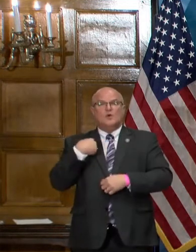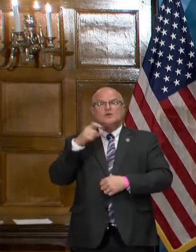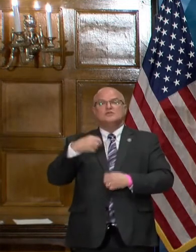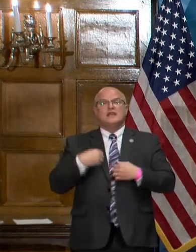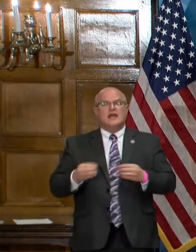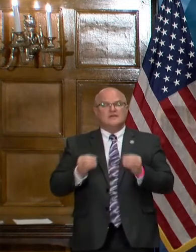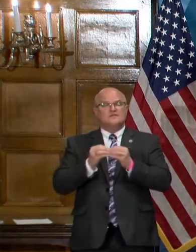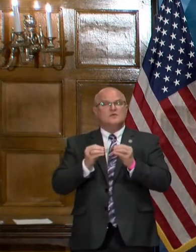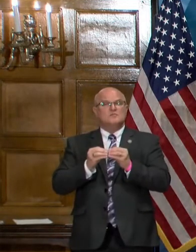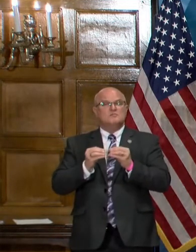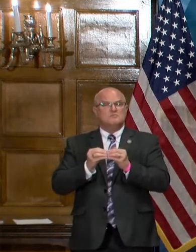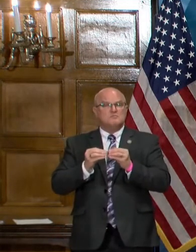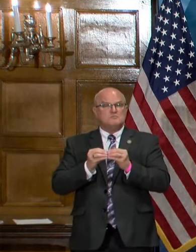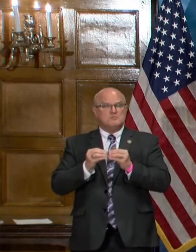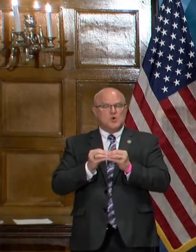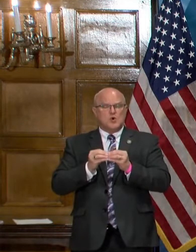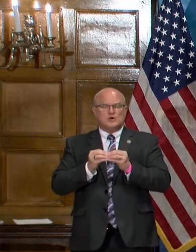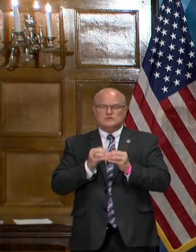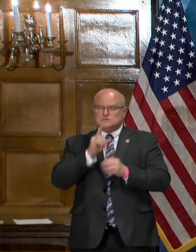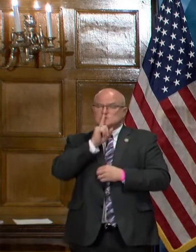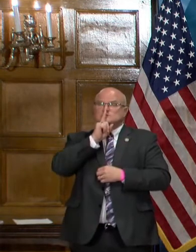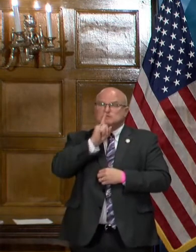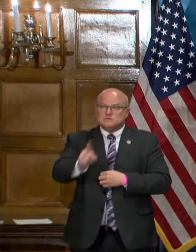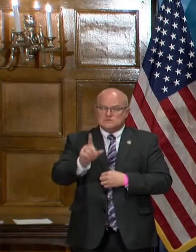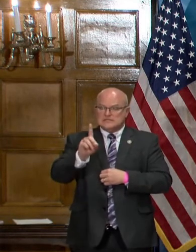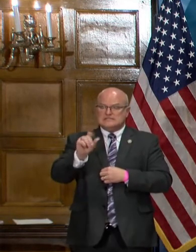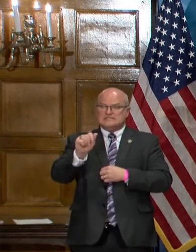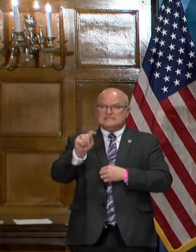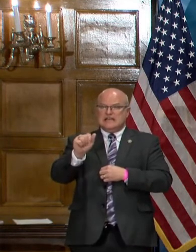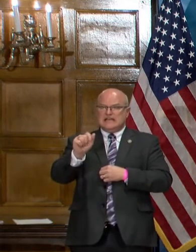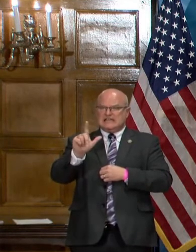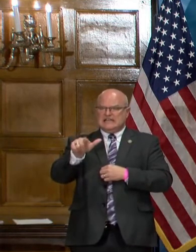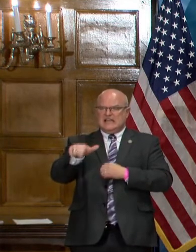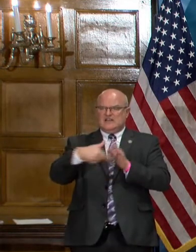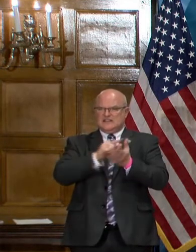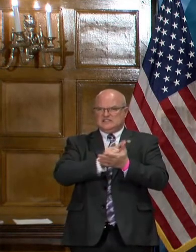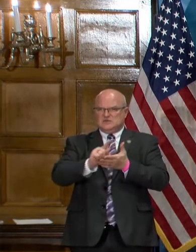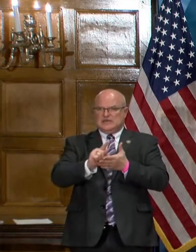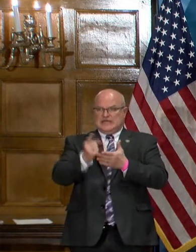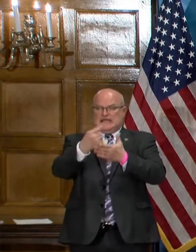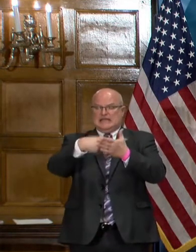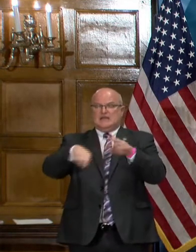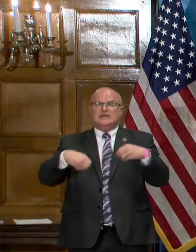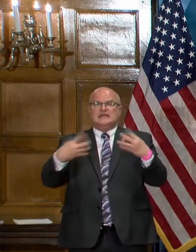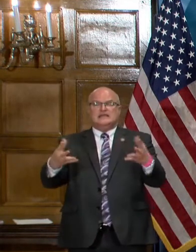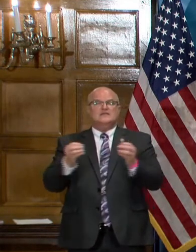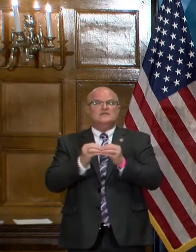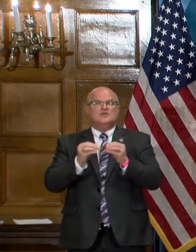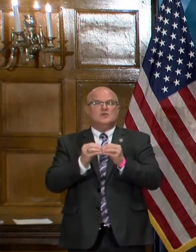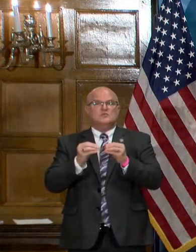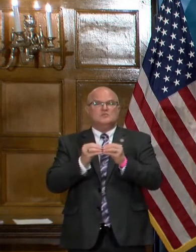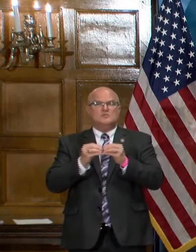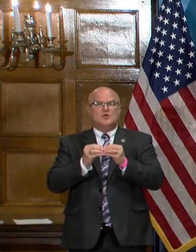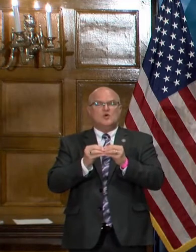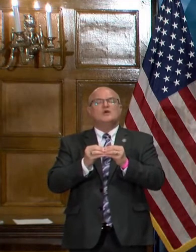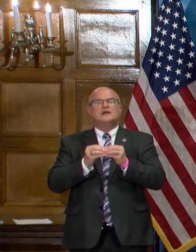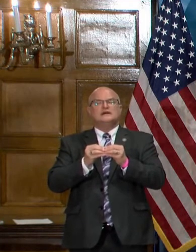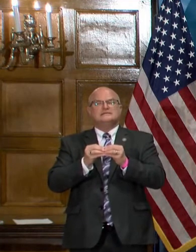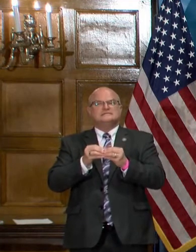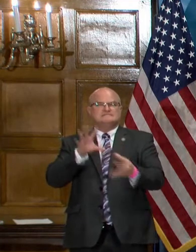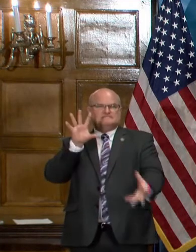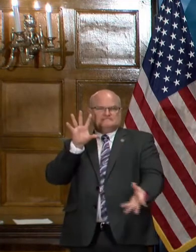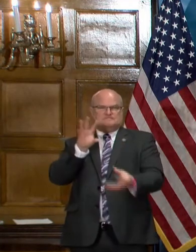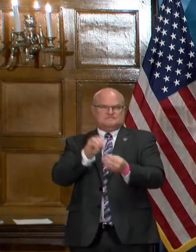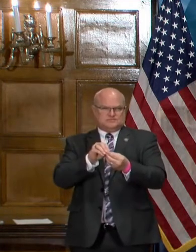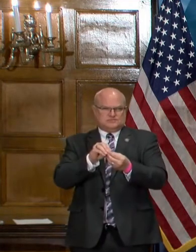more concrete data towards the end of this week, and hopefully next week we'll be able to give you a running total on this. But